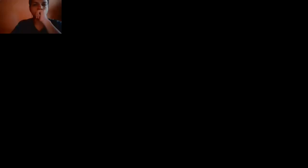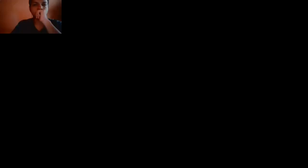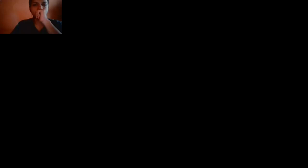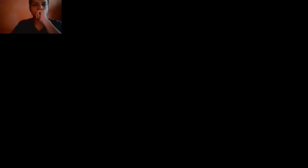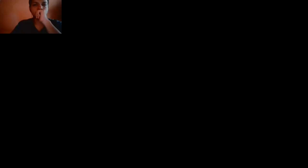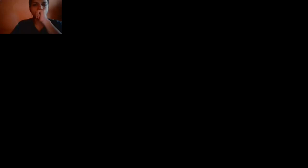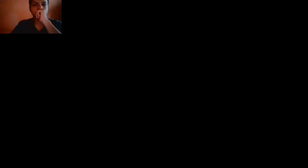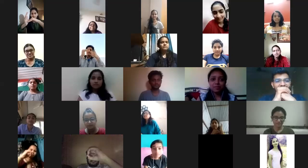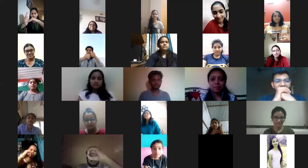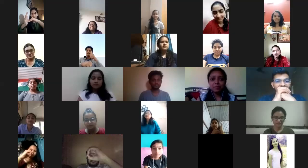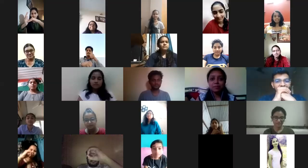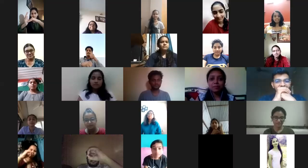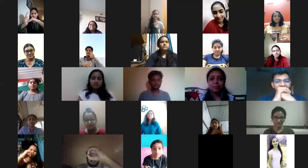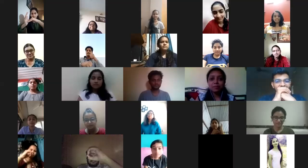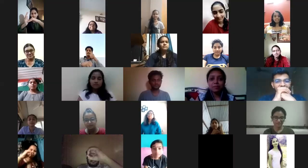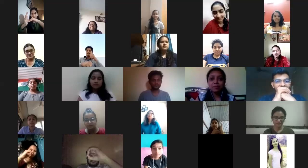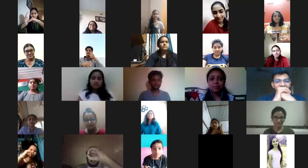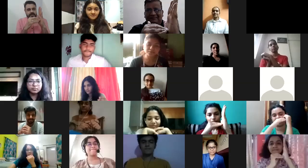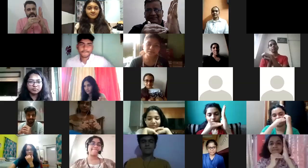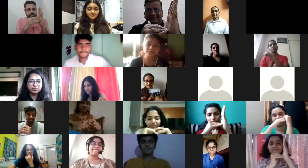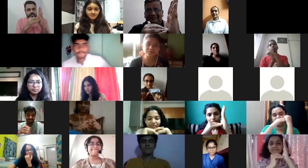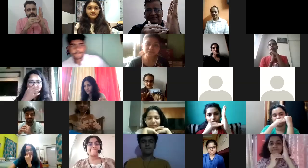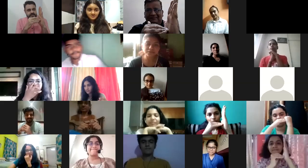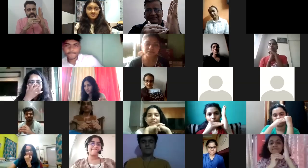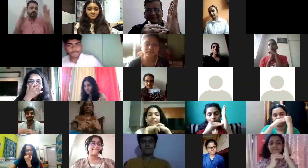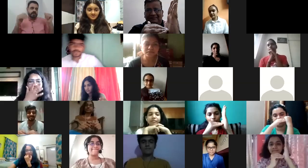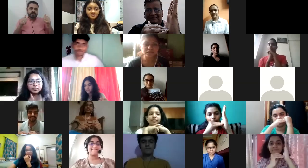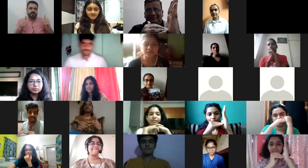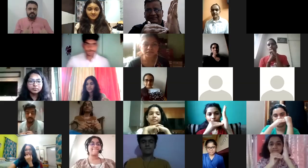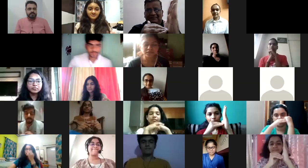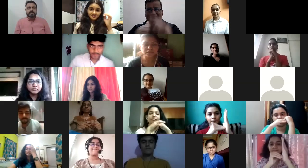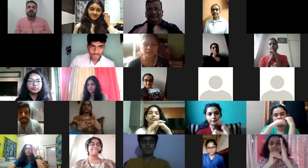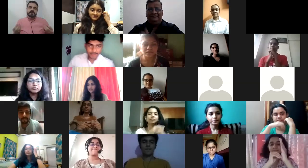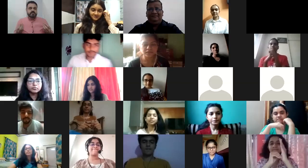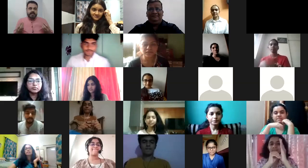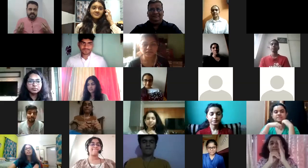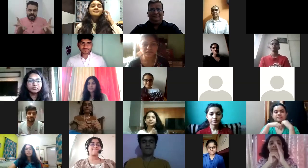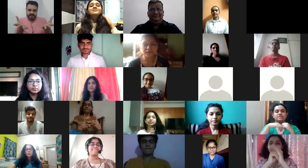So can we start from A to Z and quickly finish it off? Okay. So let us start.